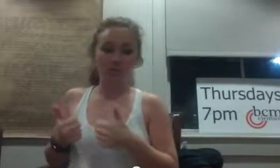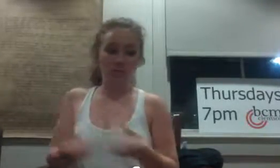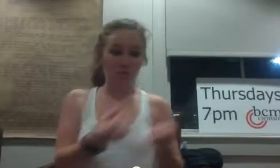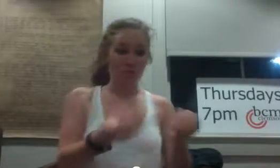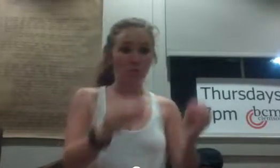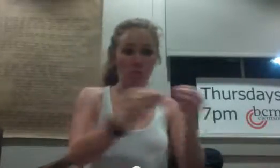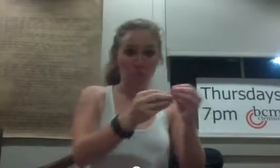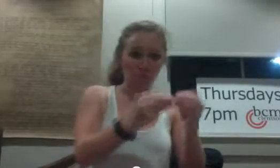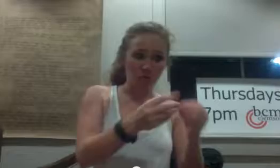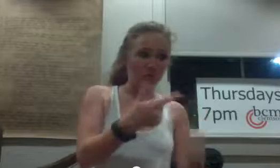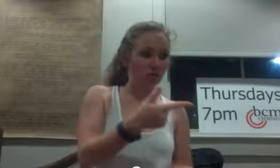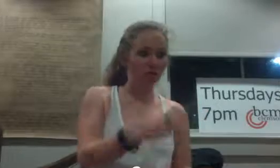than there are humans living.